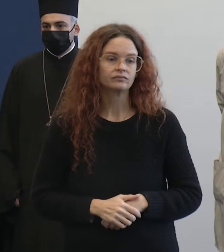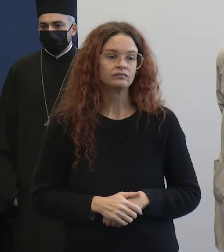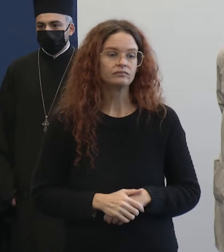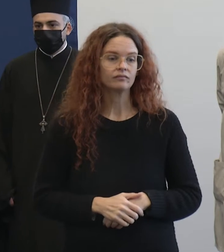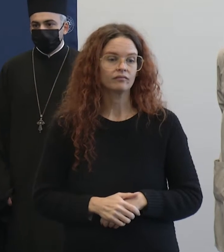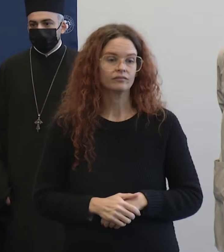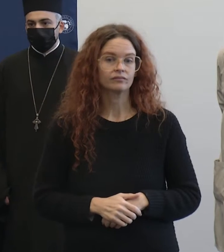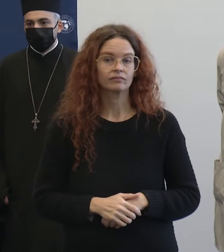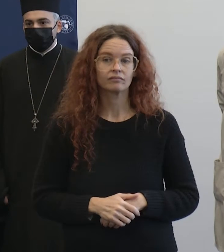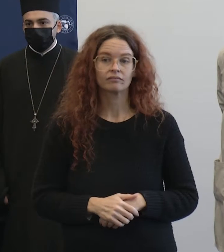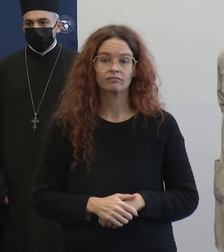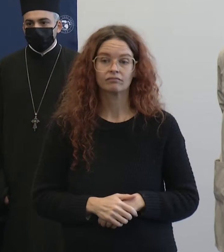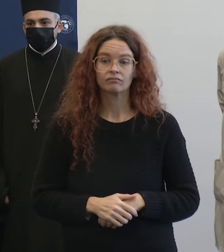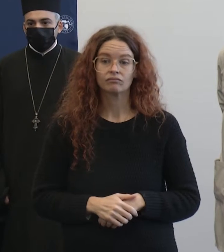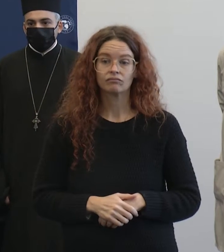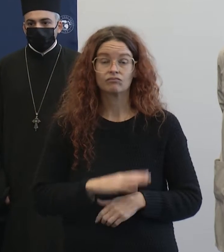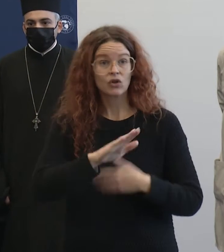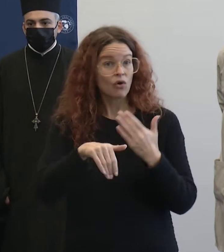Everyone